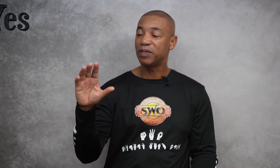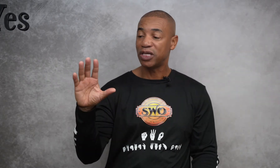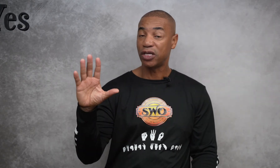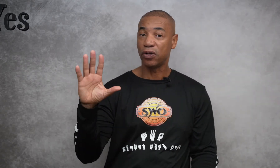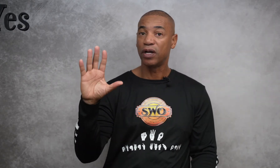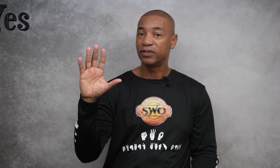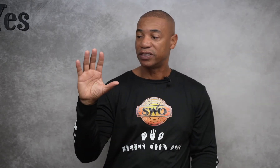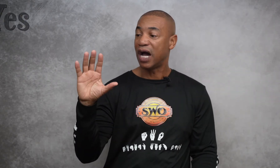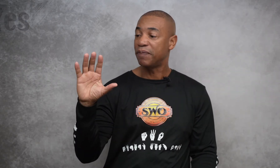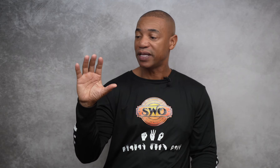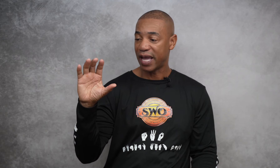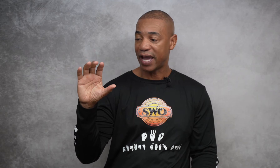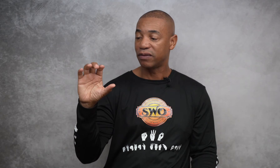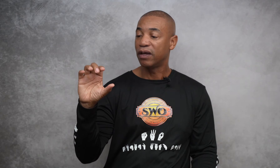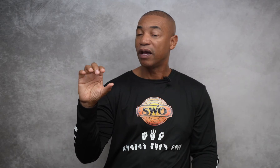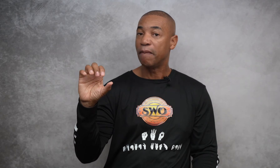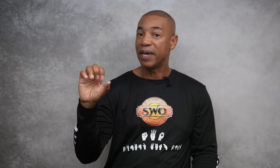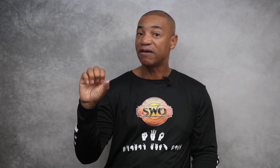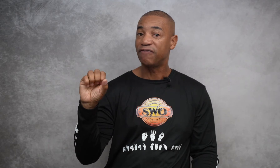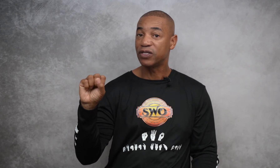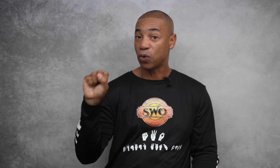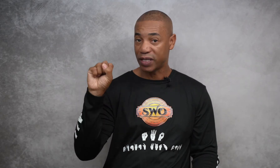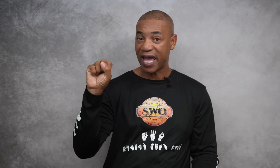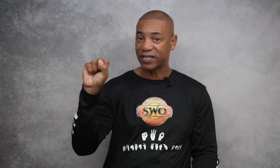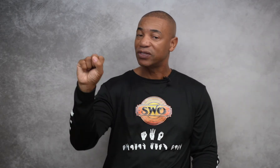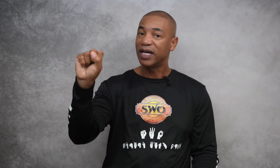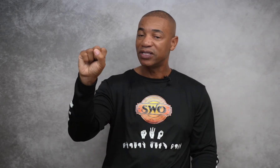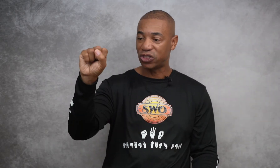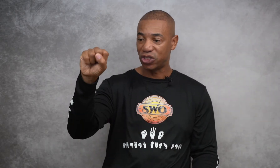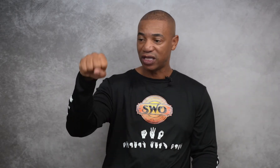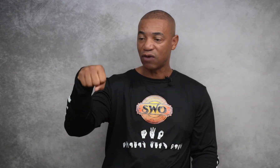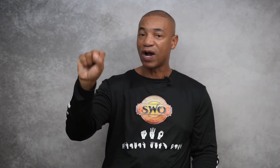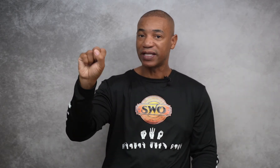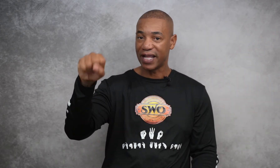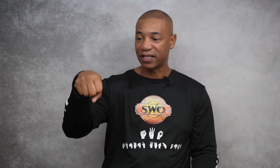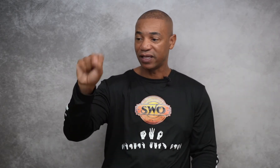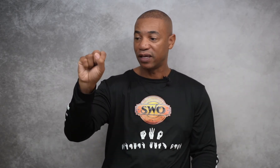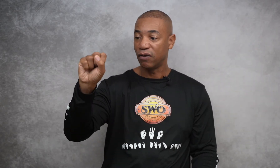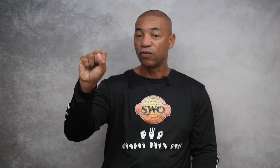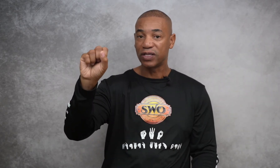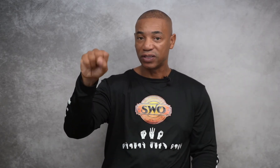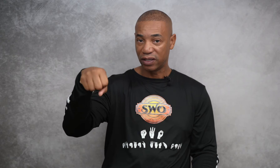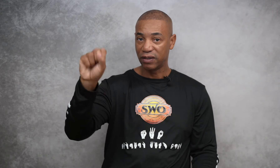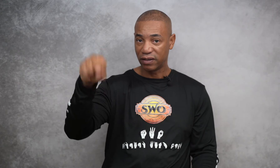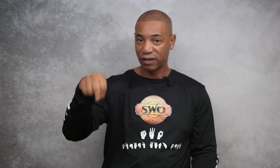take your dominant hand, make a fist or an S, and just shake that, rock that at the wrist.